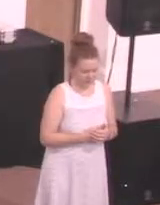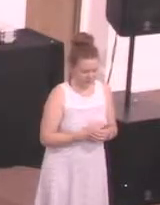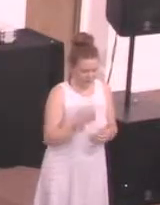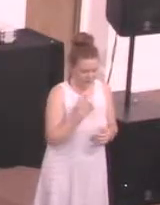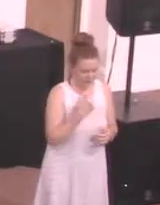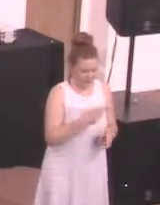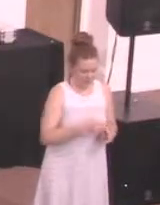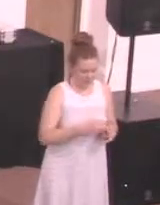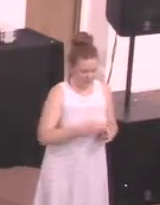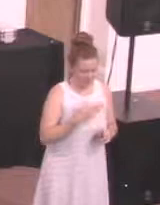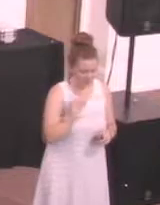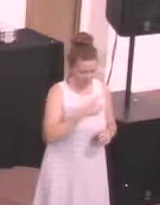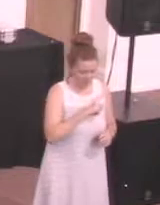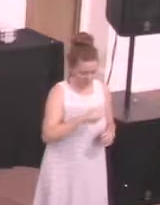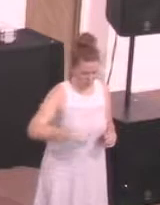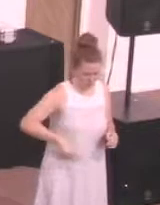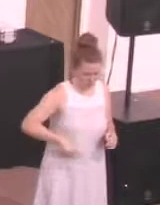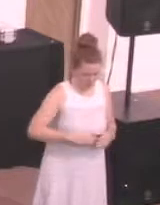Thank you, Lord.